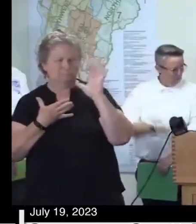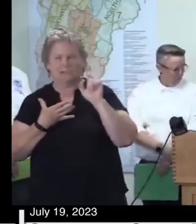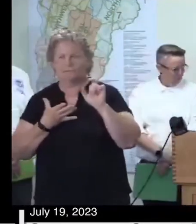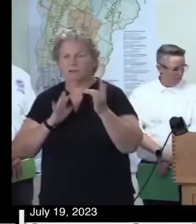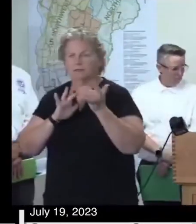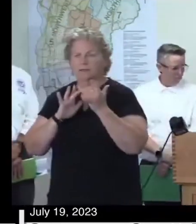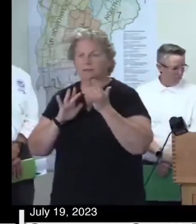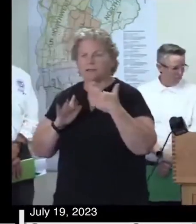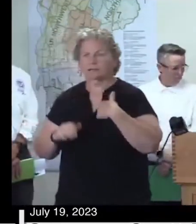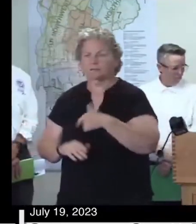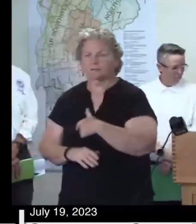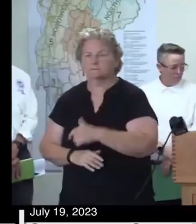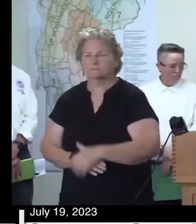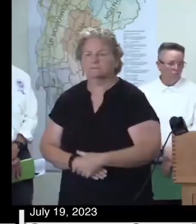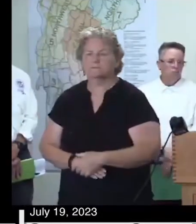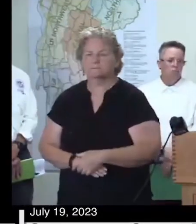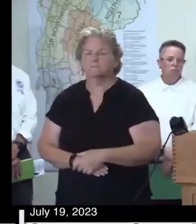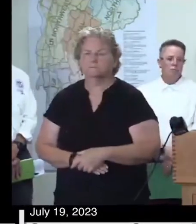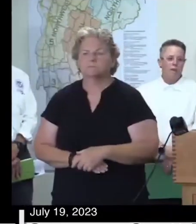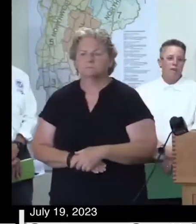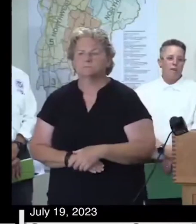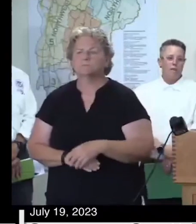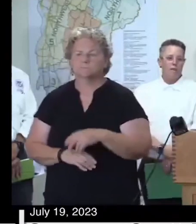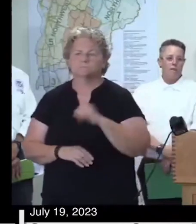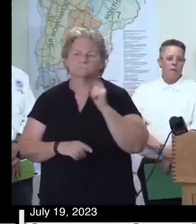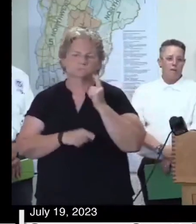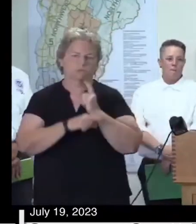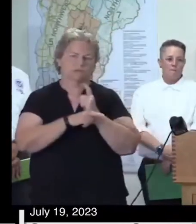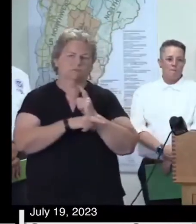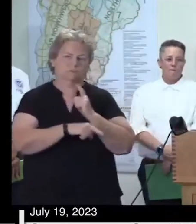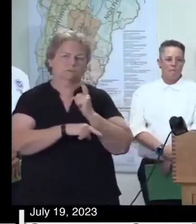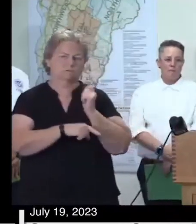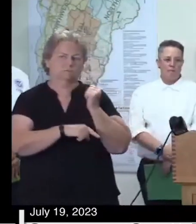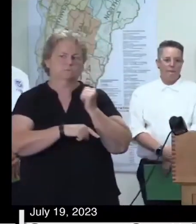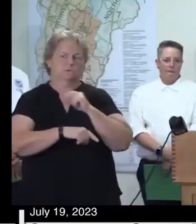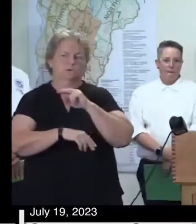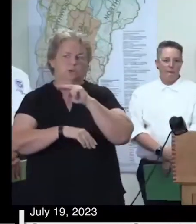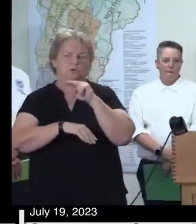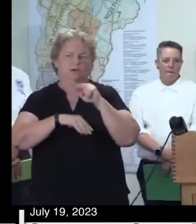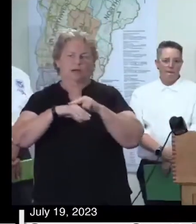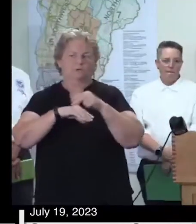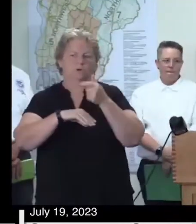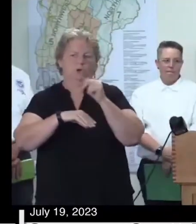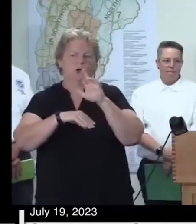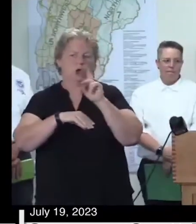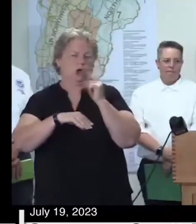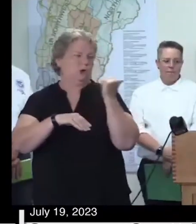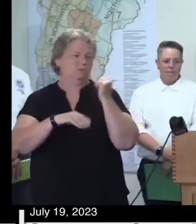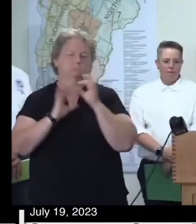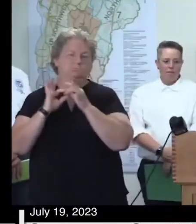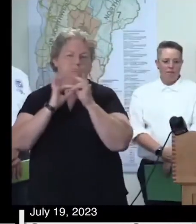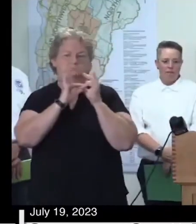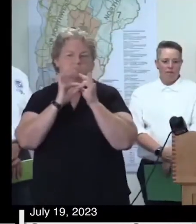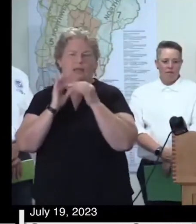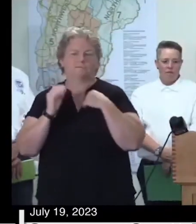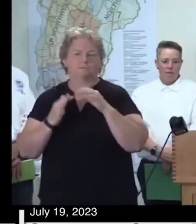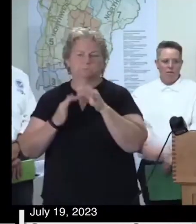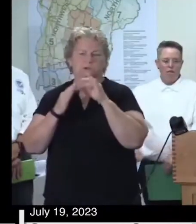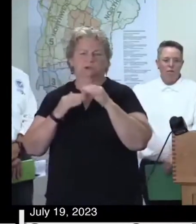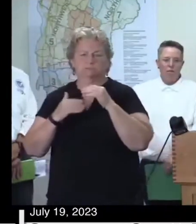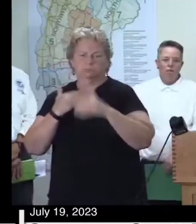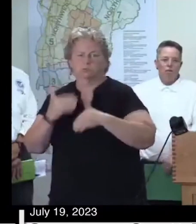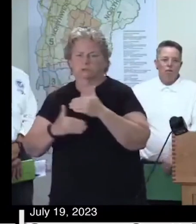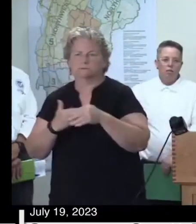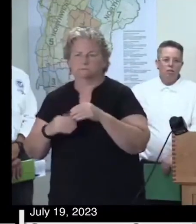Operations Center, and there is a formal structure to request assistance from the State Emergency Operations Center.